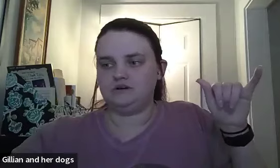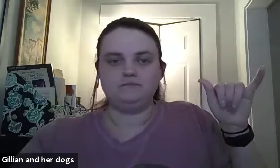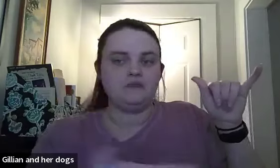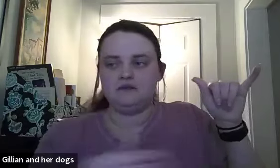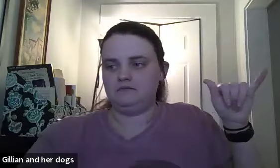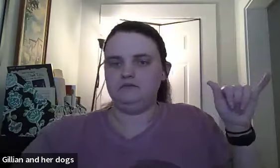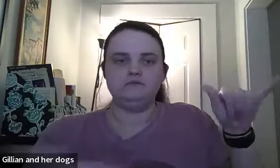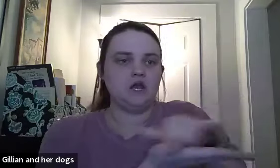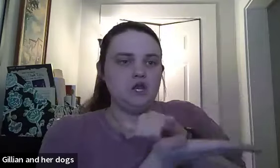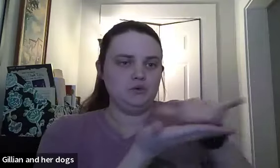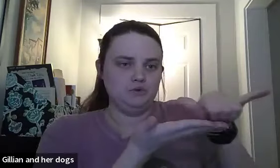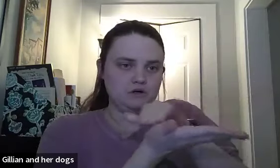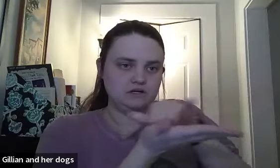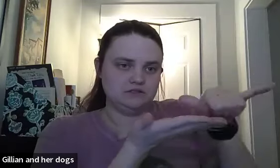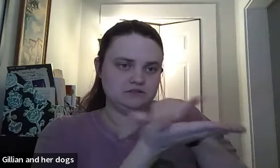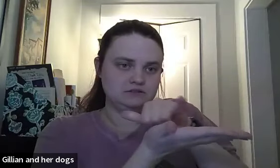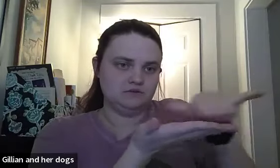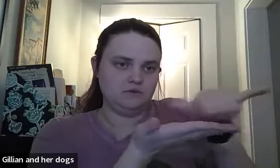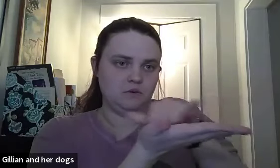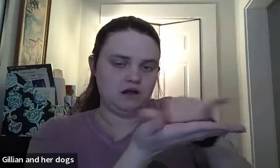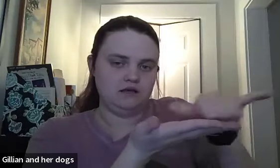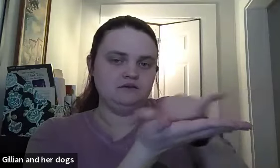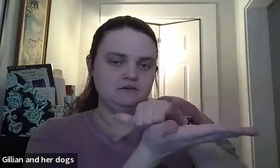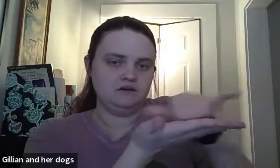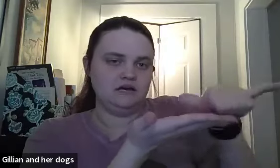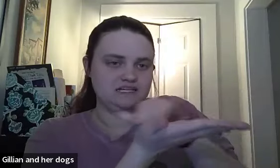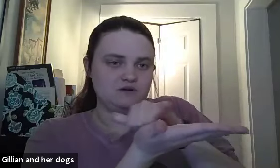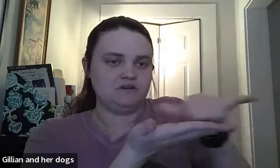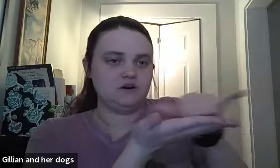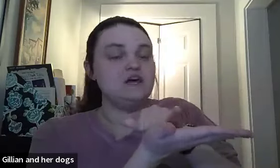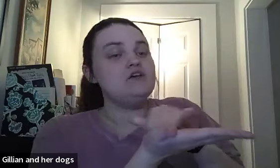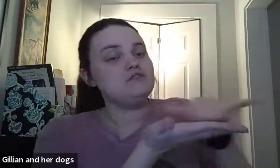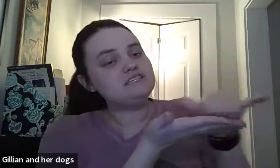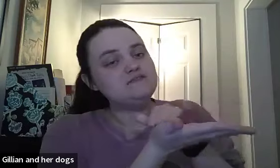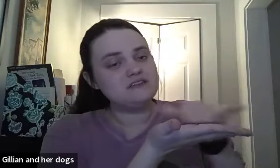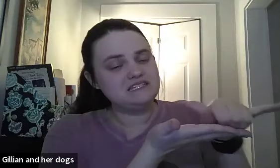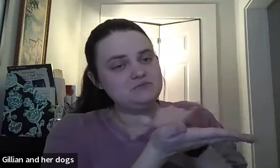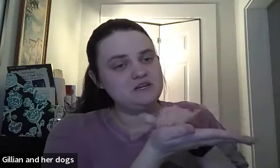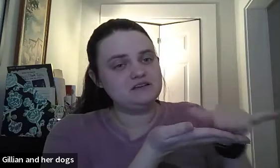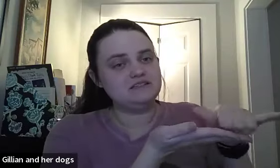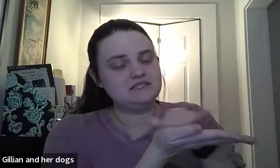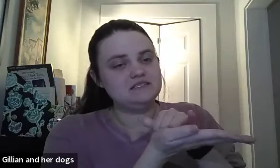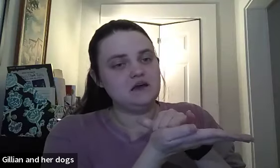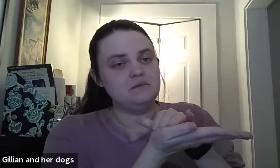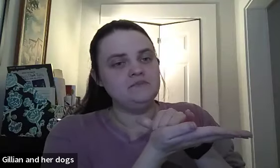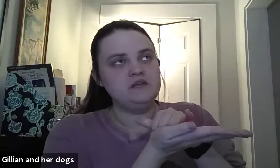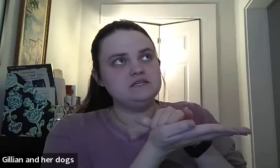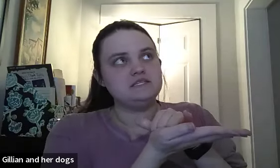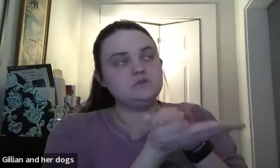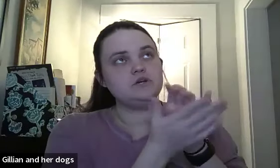sorry, New York with a Y, and it's swiping across. The reason for this is because this is similar